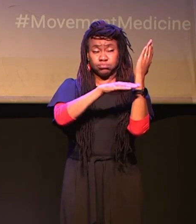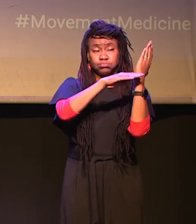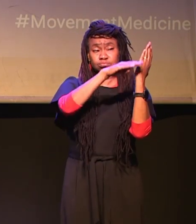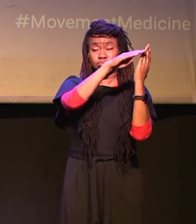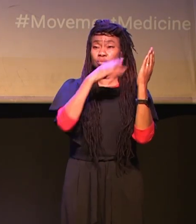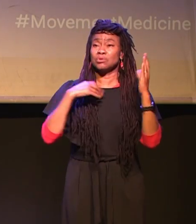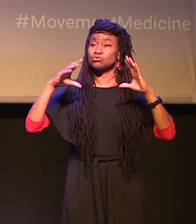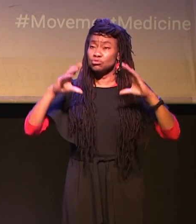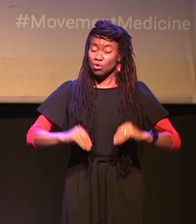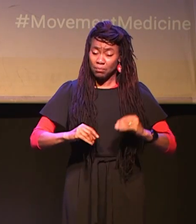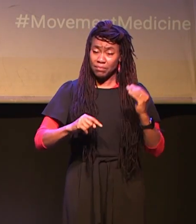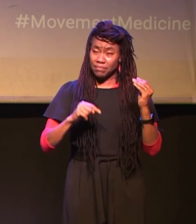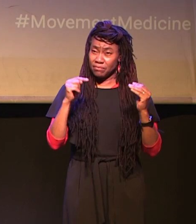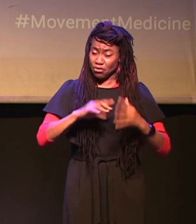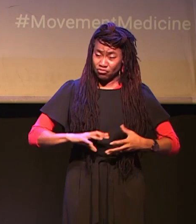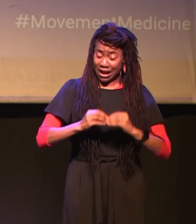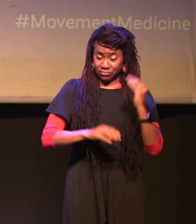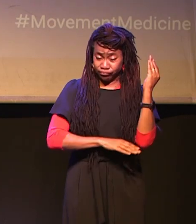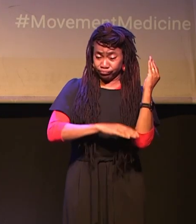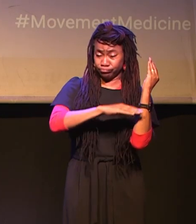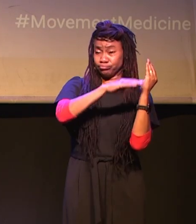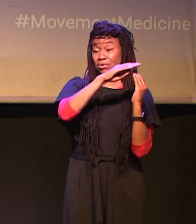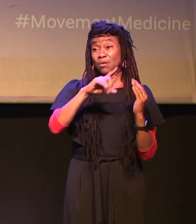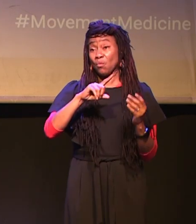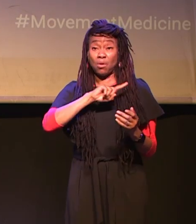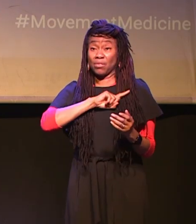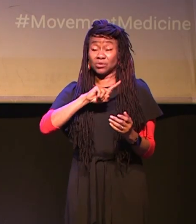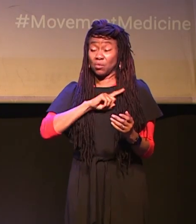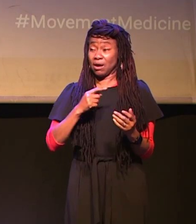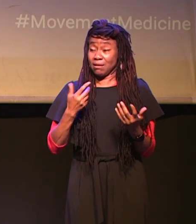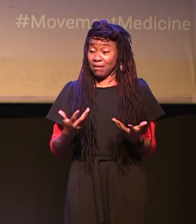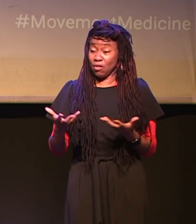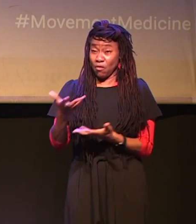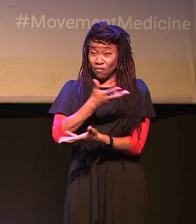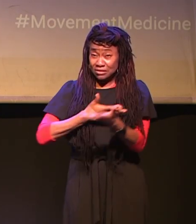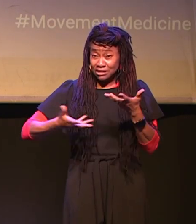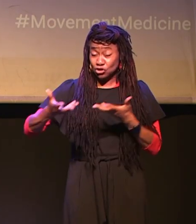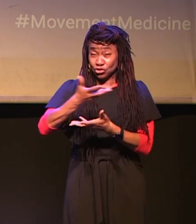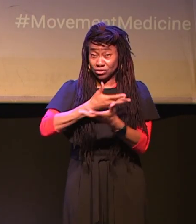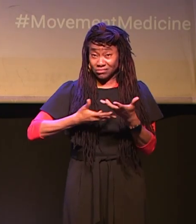why we're in some of the conversations we're in right now, because